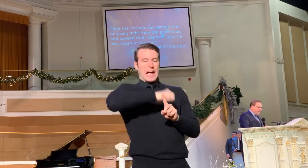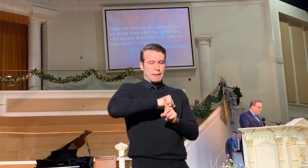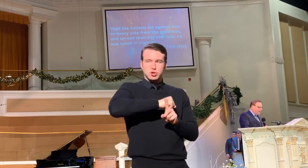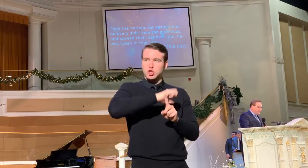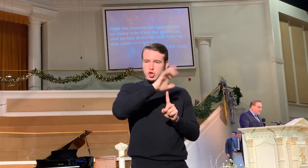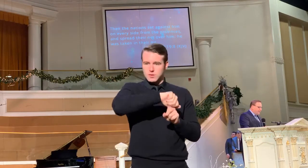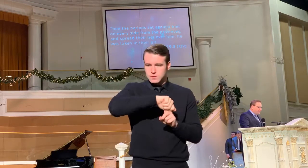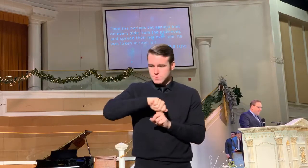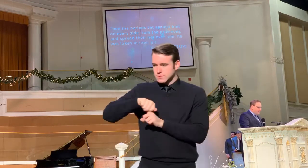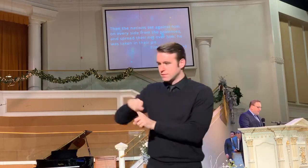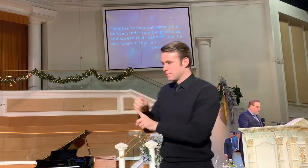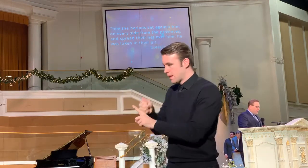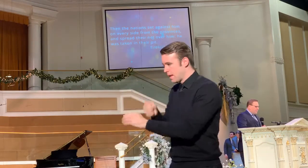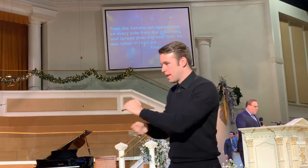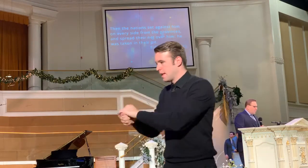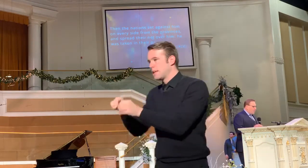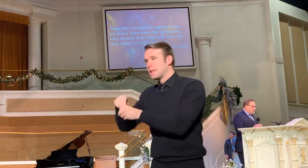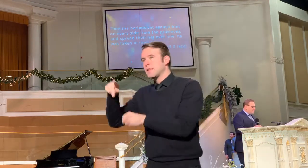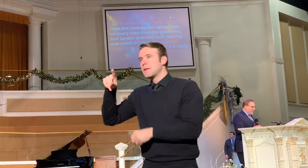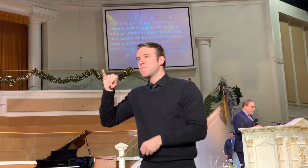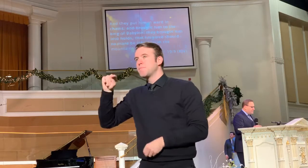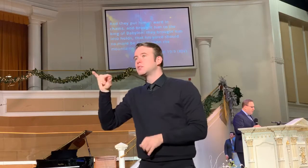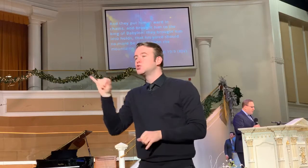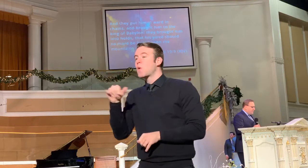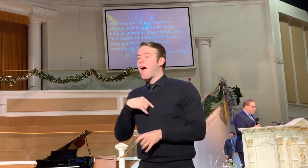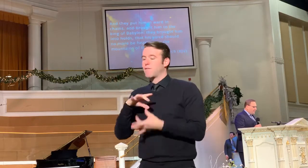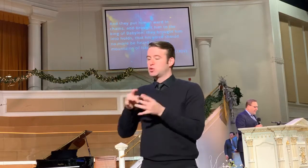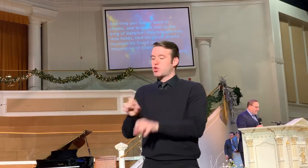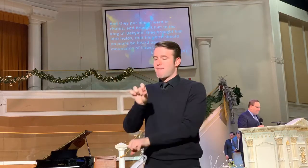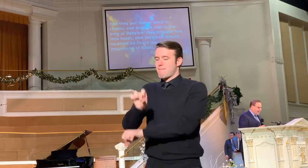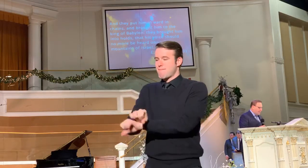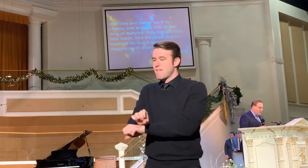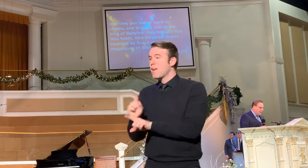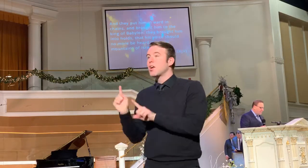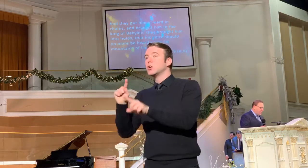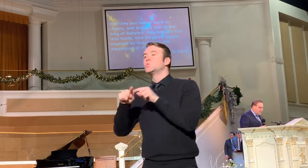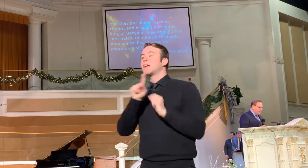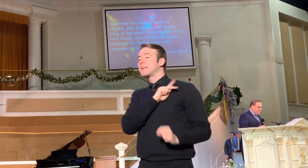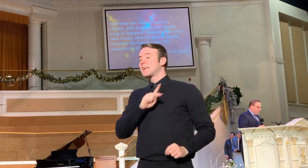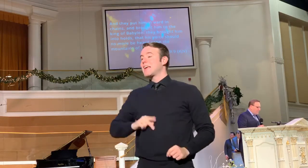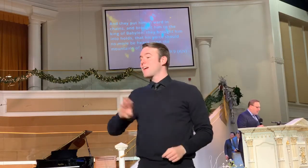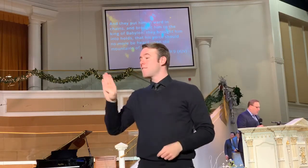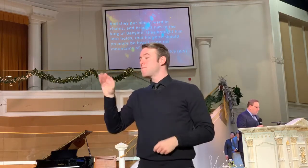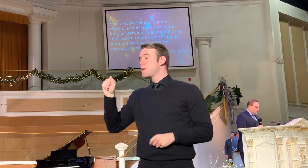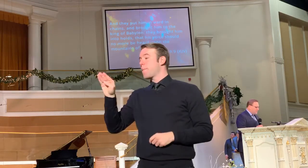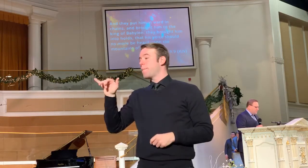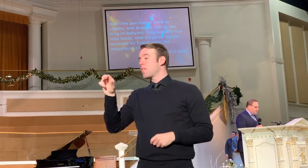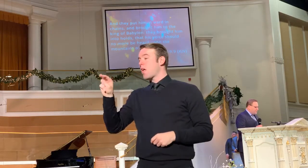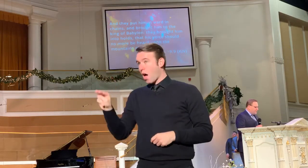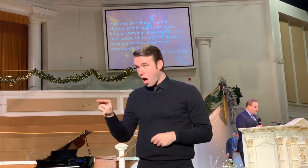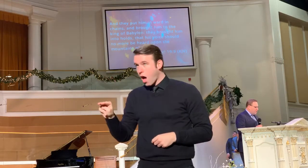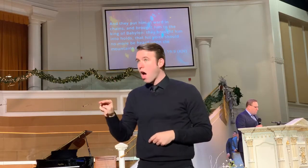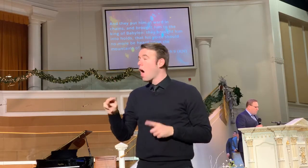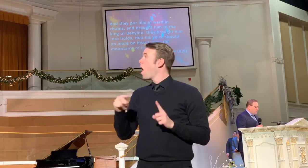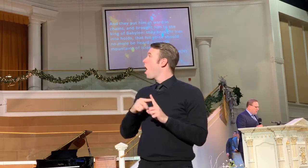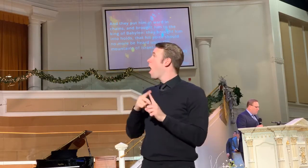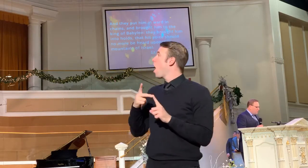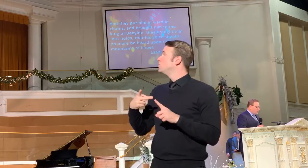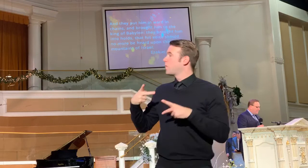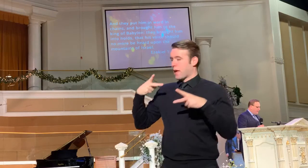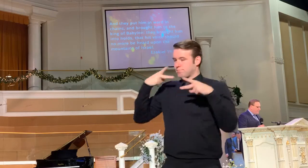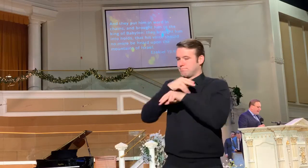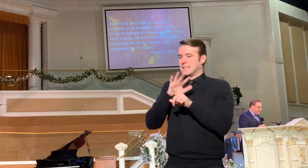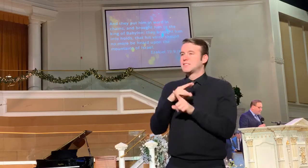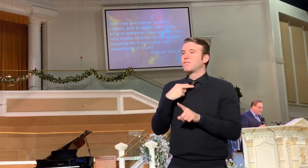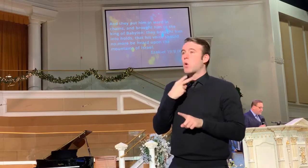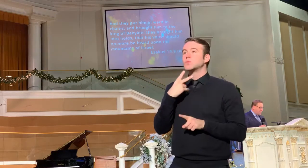taken in their pit. They put him in a ward of chains, brought him to the king of Babylon. They brought him in holes. His voice should no more be